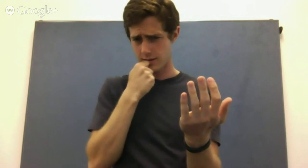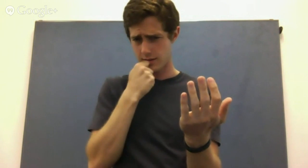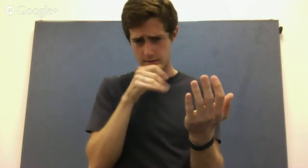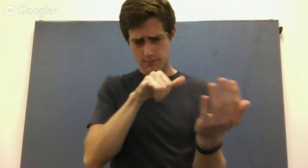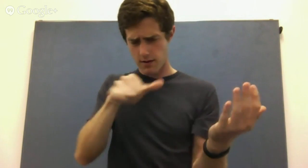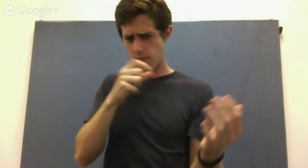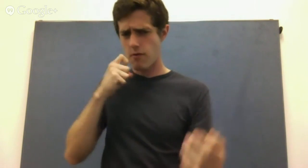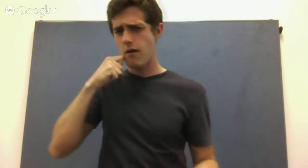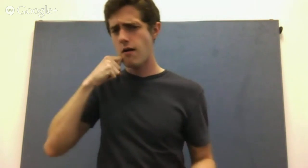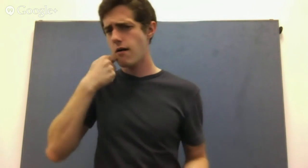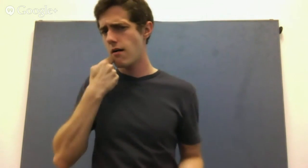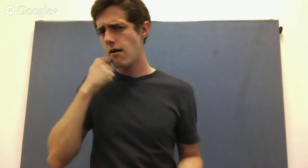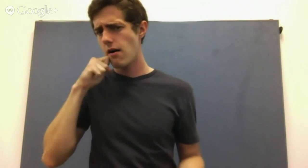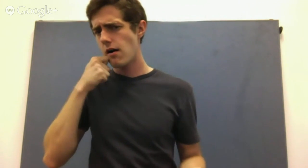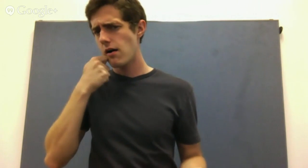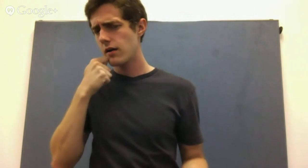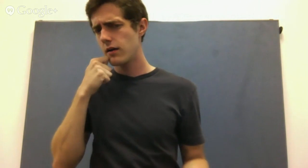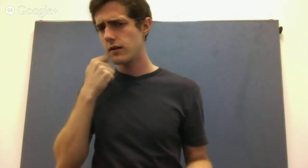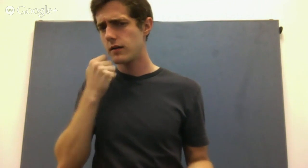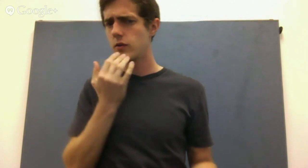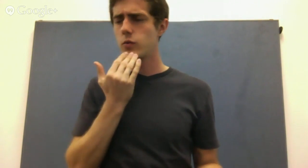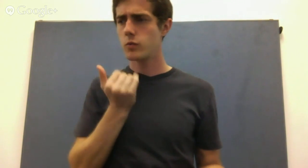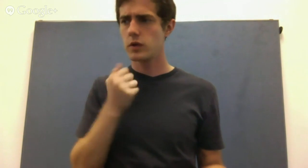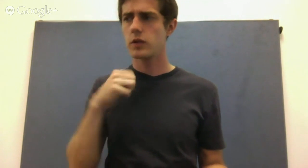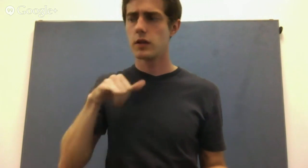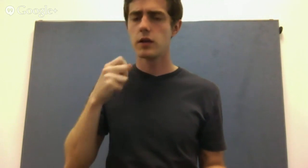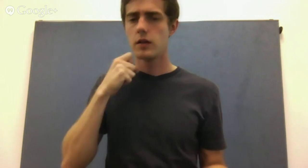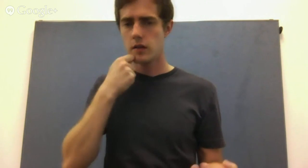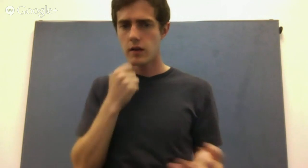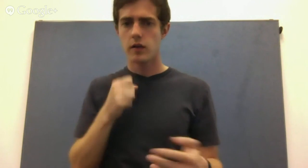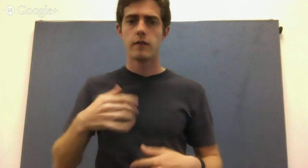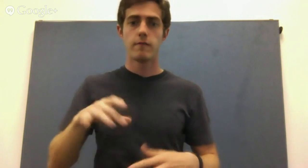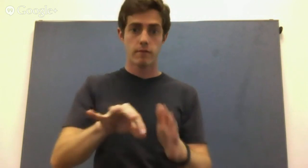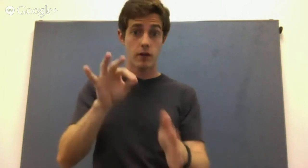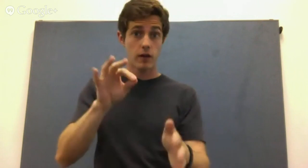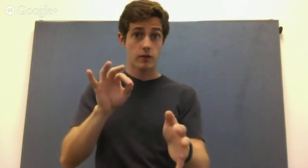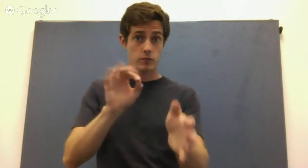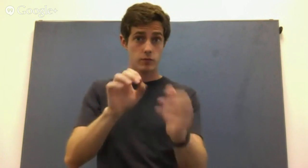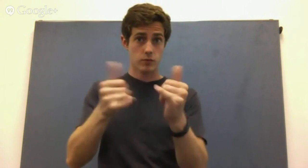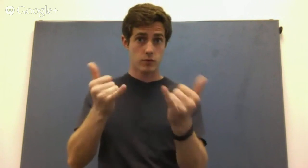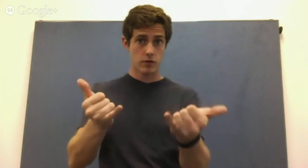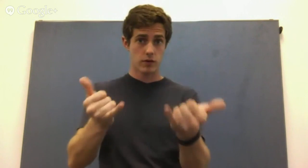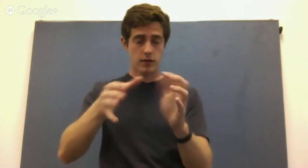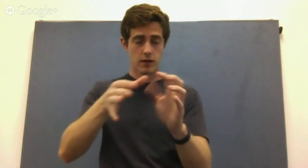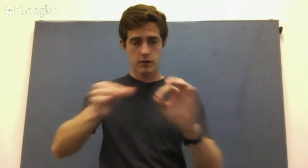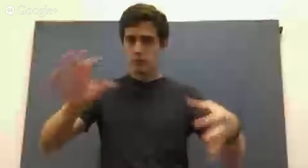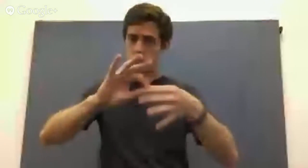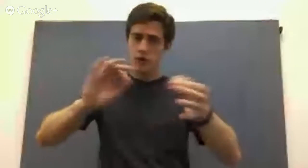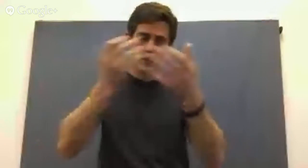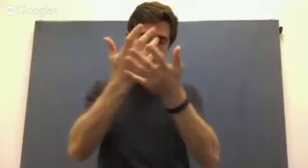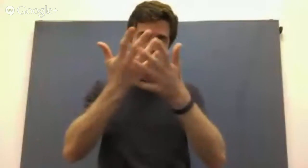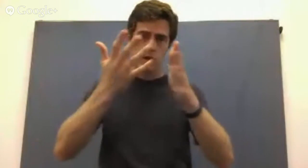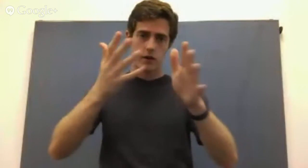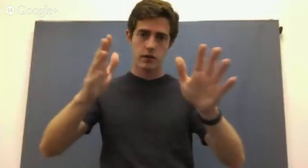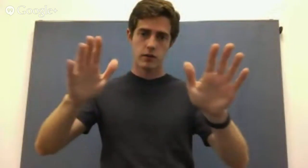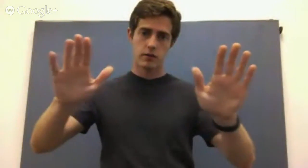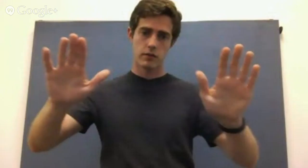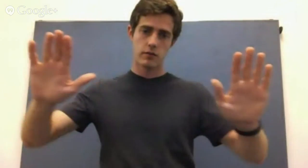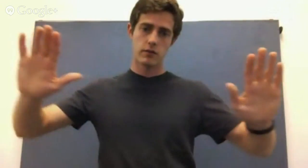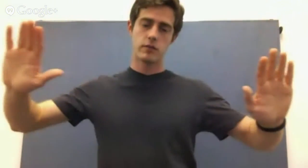an arrow. The end, the end. Now the storm has its proper end.